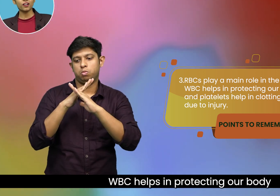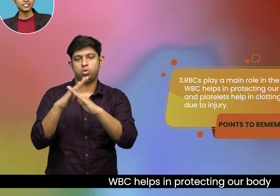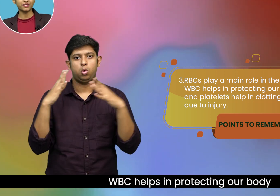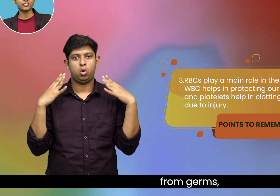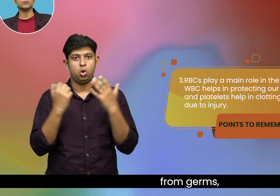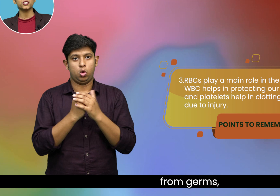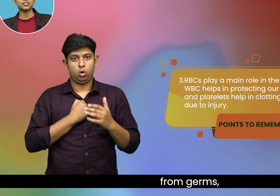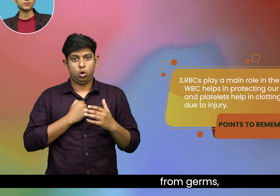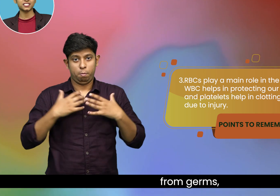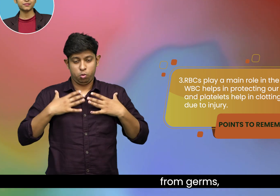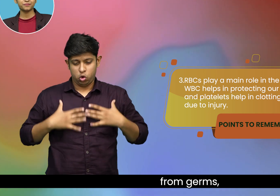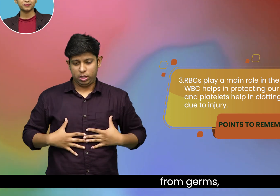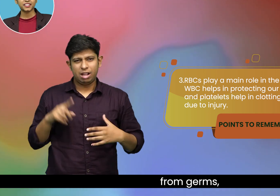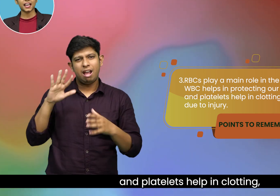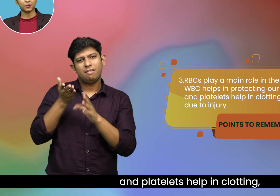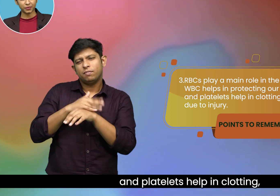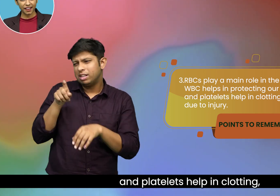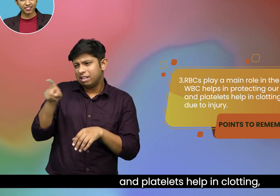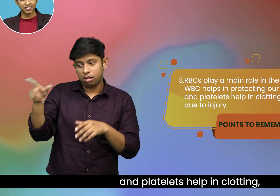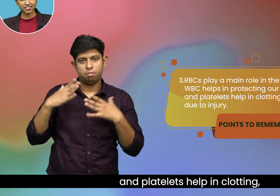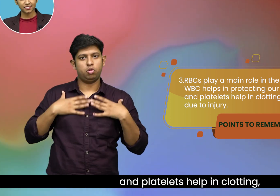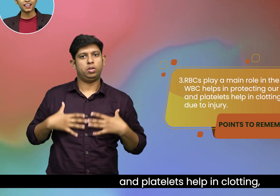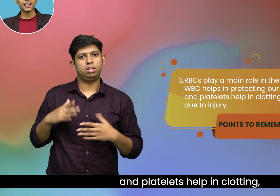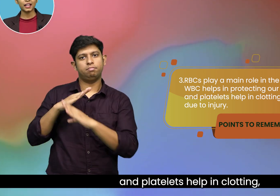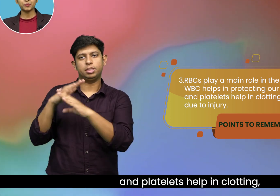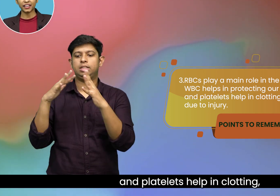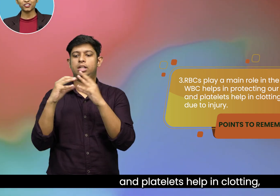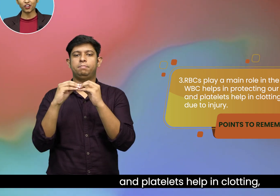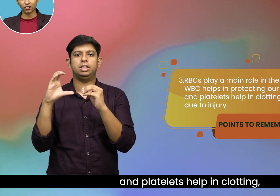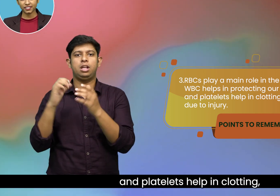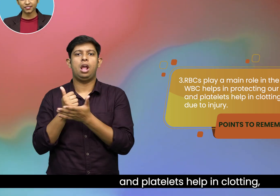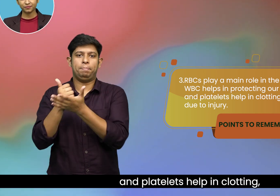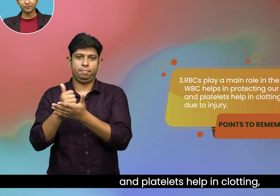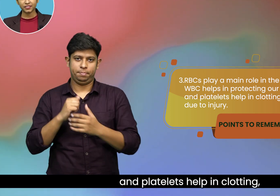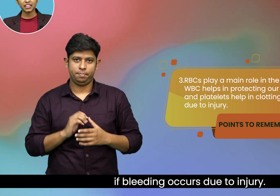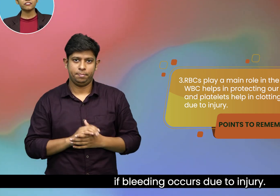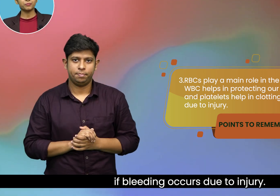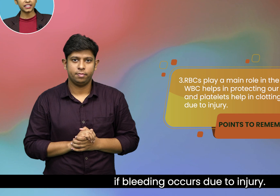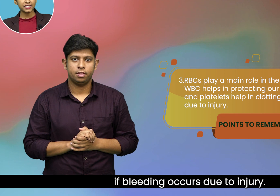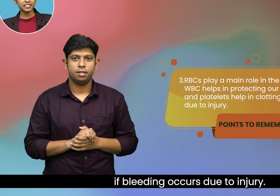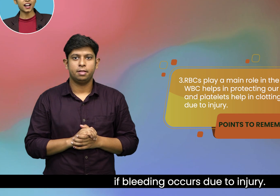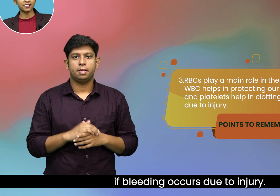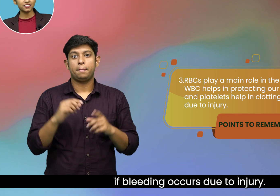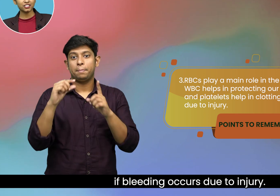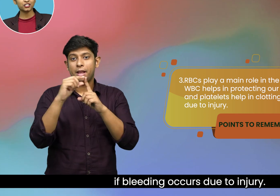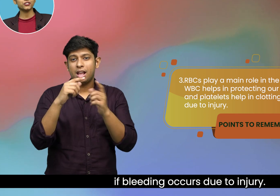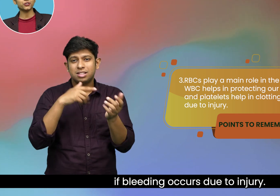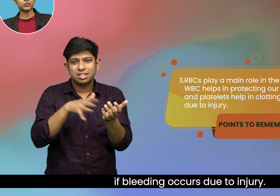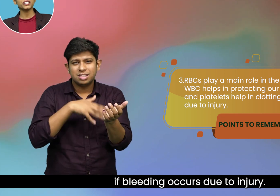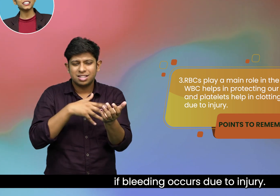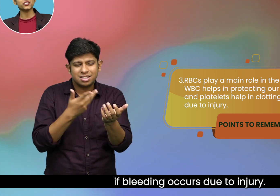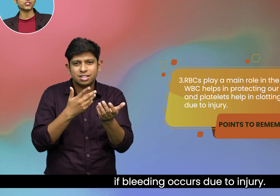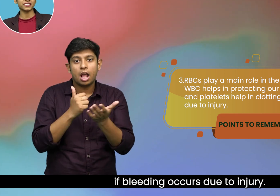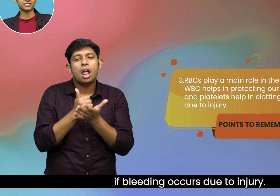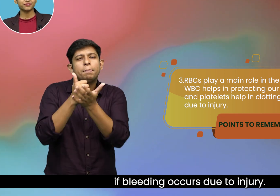our body from germs, and platelets help in clotting if bleeding occurs due